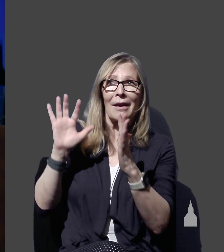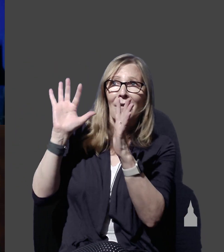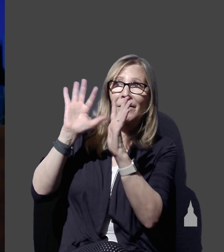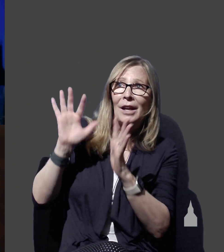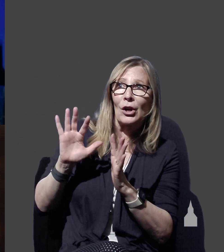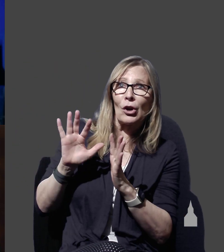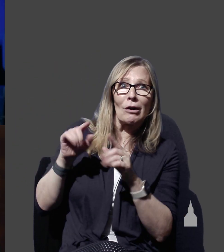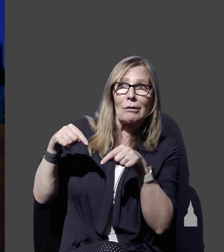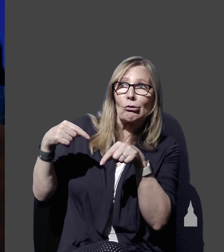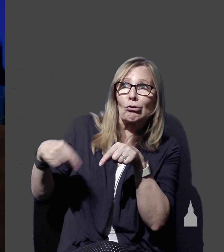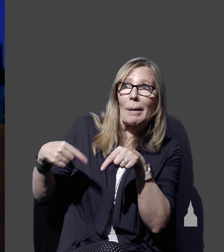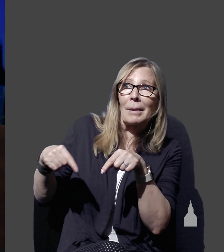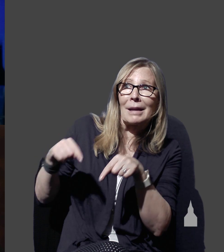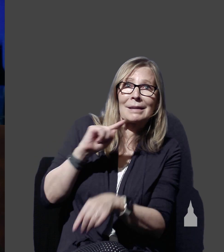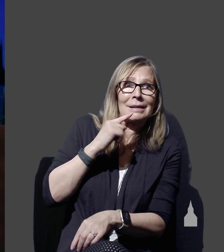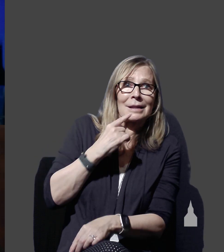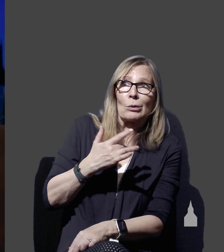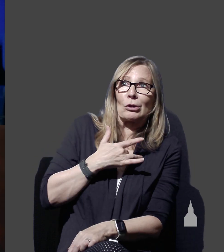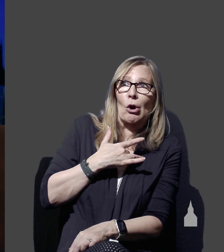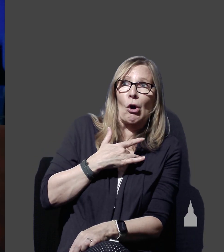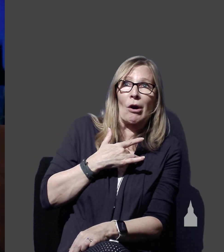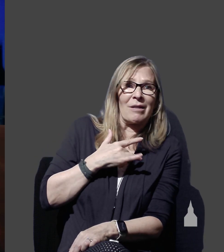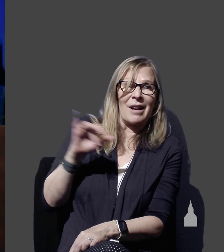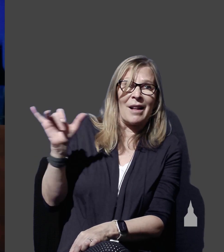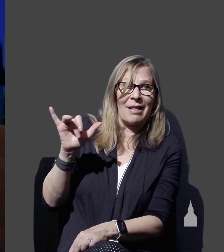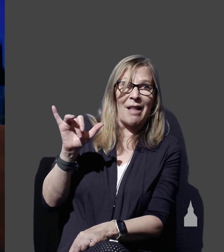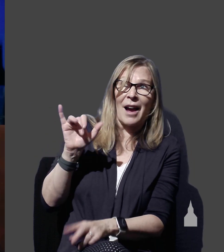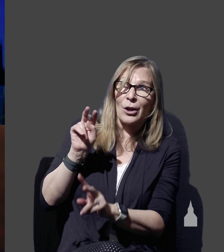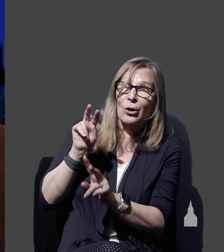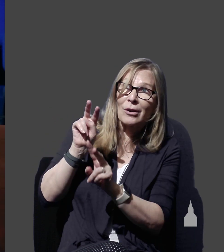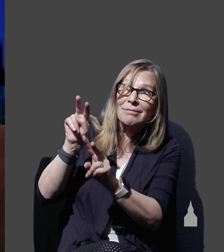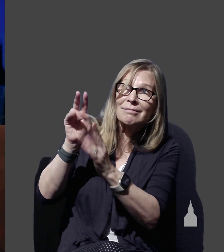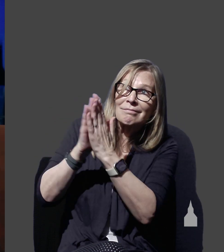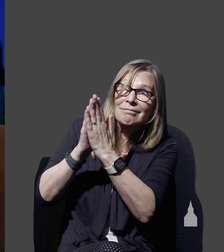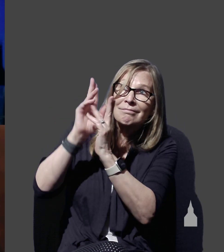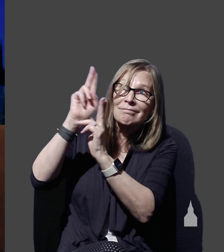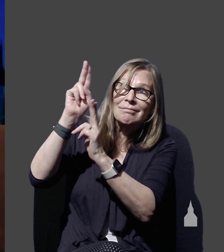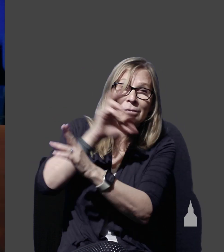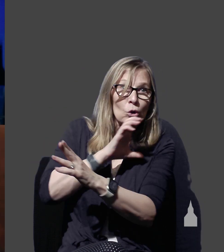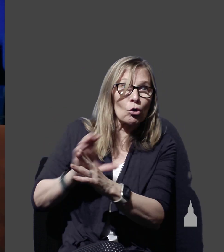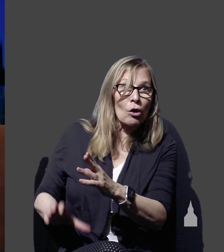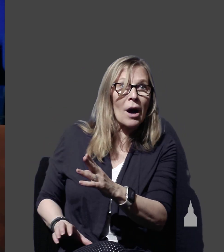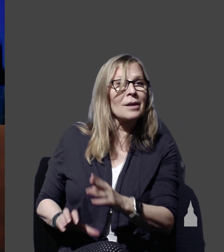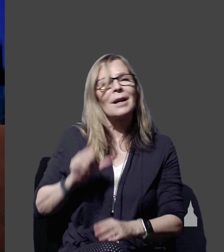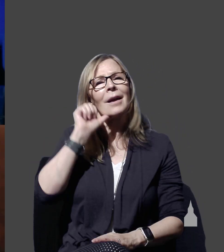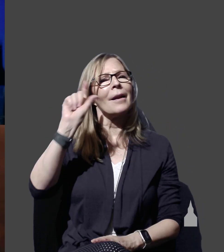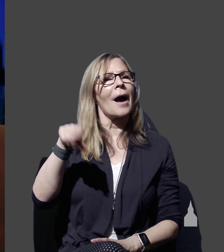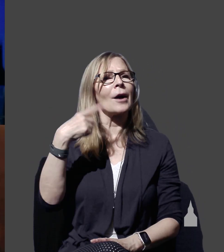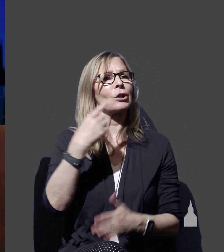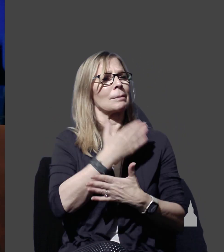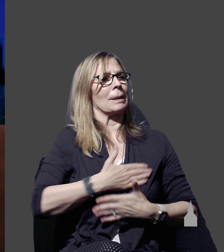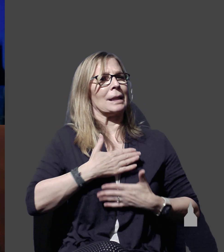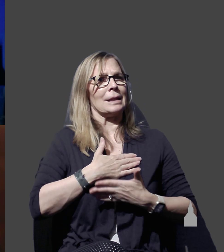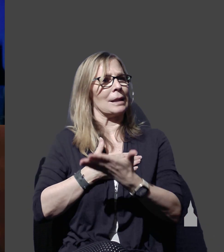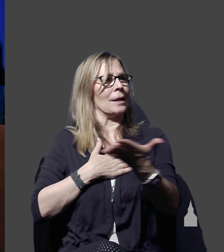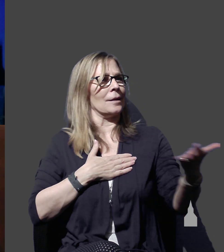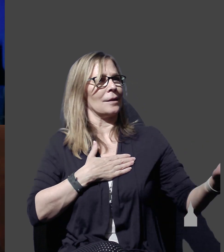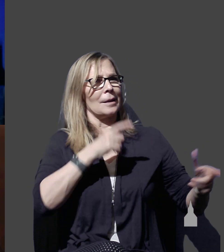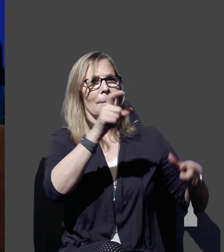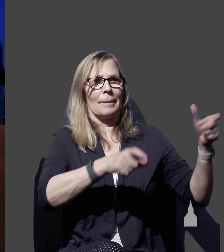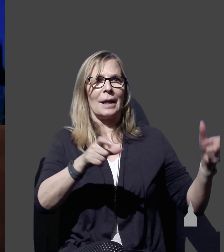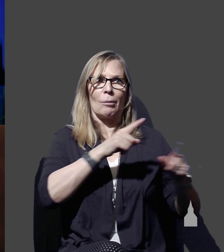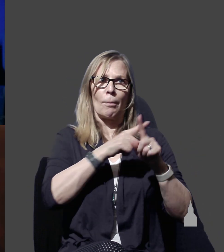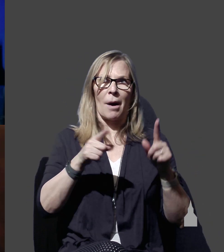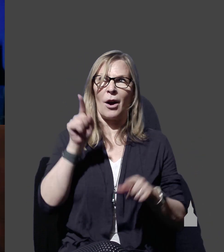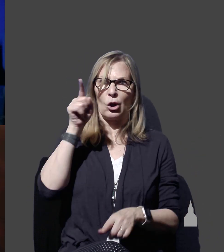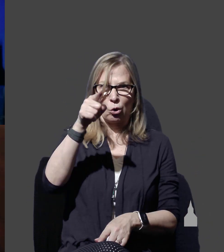sincerity of your heart as to Christ, not by way of eye service as men pleasers, but as slaves of Christ, doing the will of